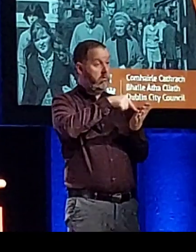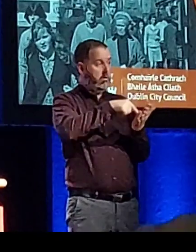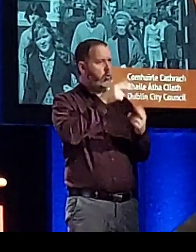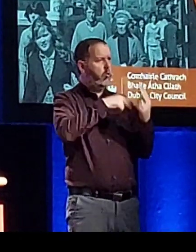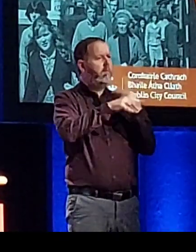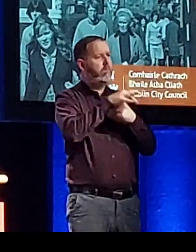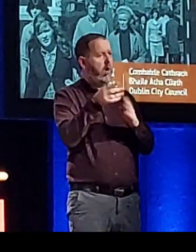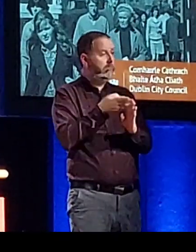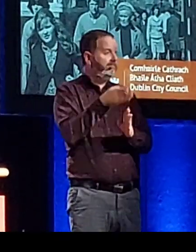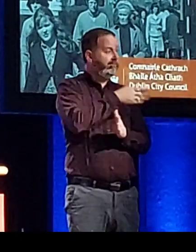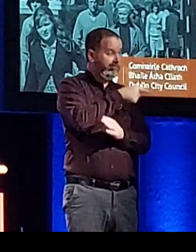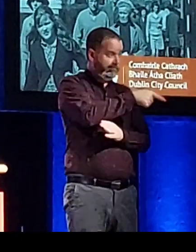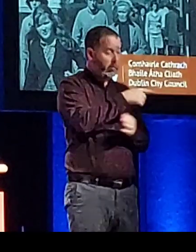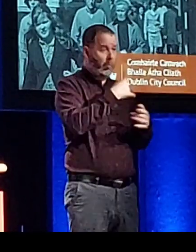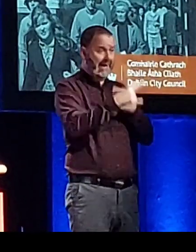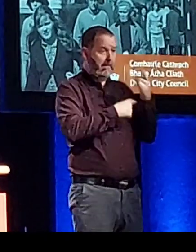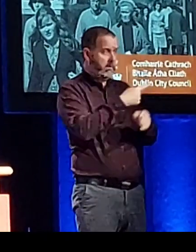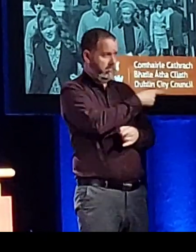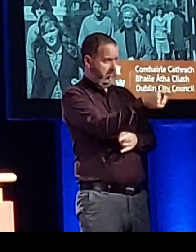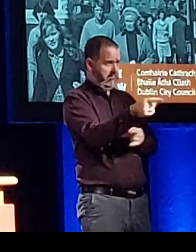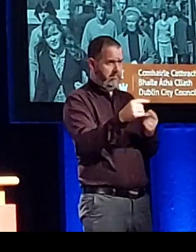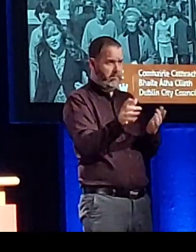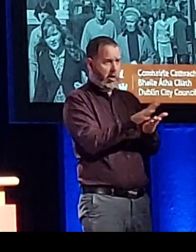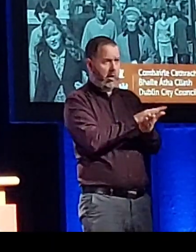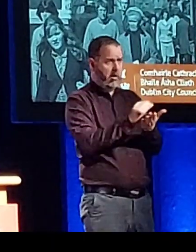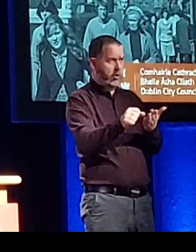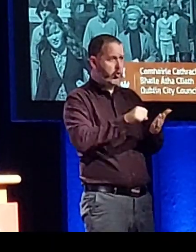the Holocaust and of World War II after